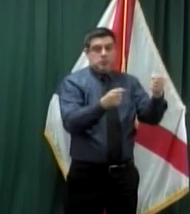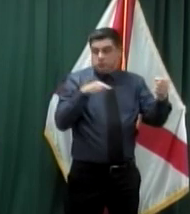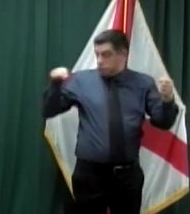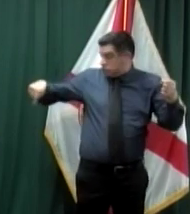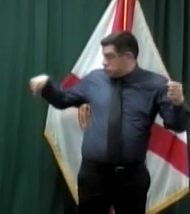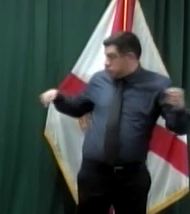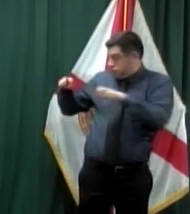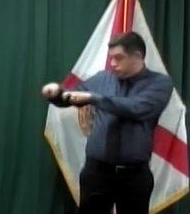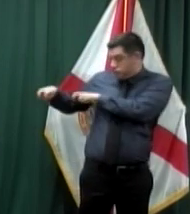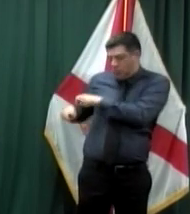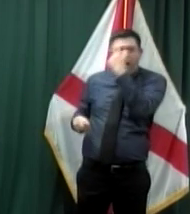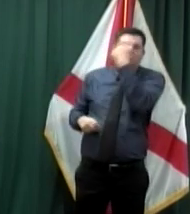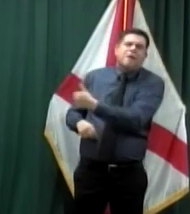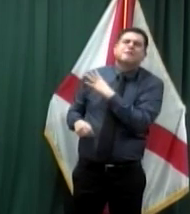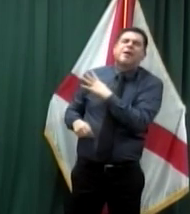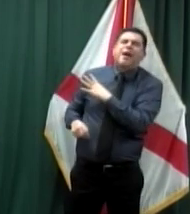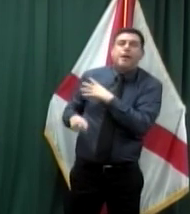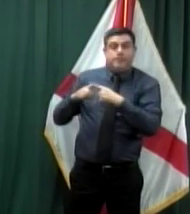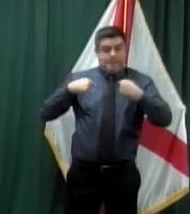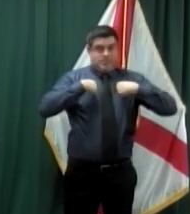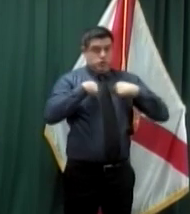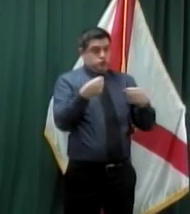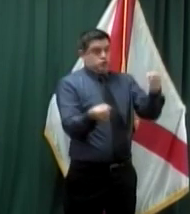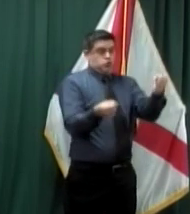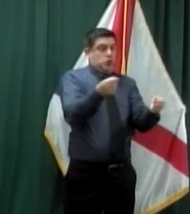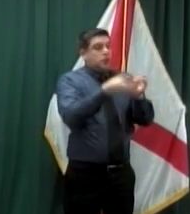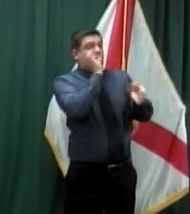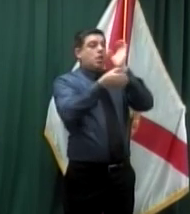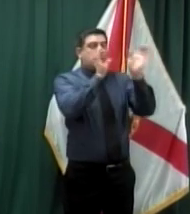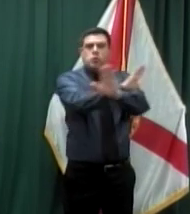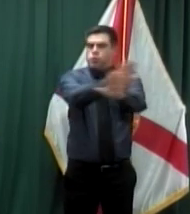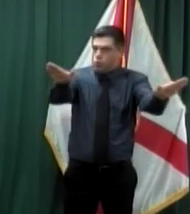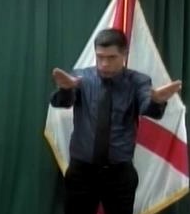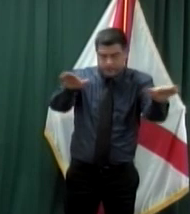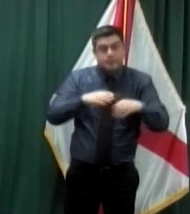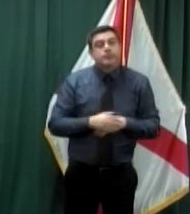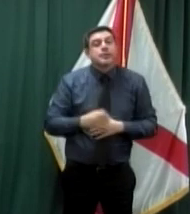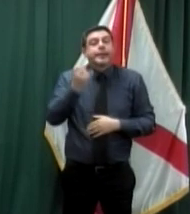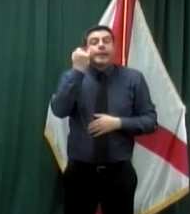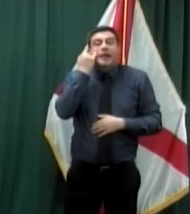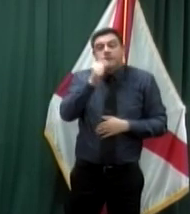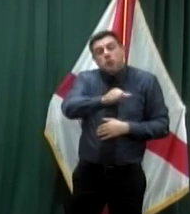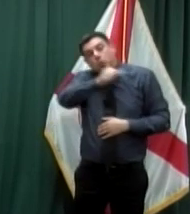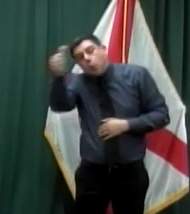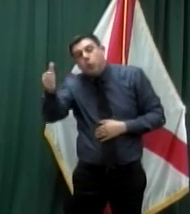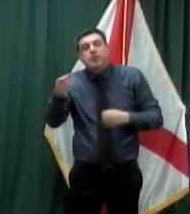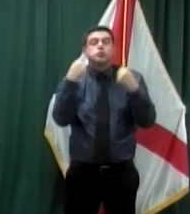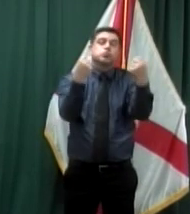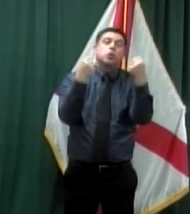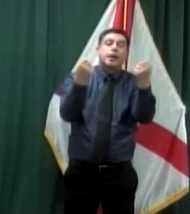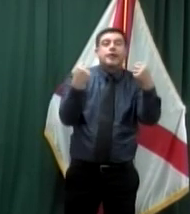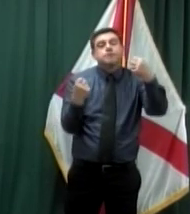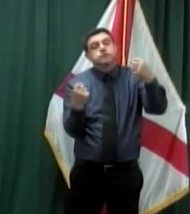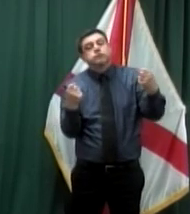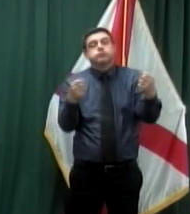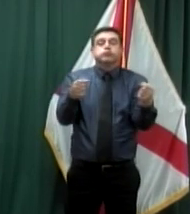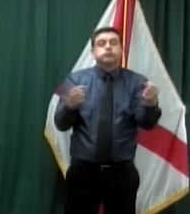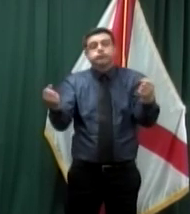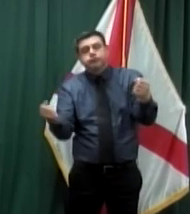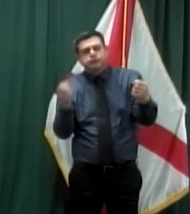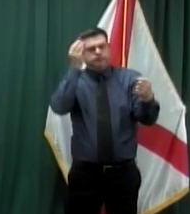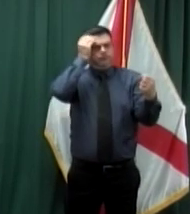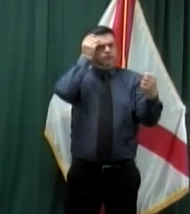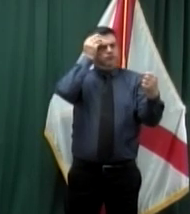maintain a 360-degree scan of where you're going. That way you can see if there's other boaters, underwater obstructions,